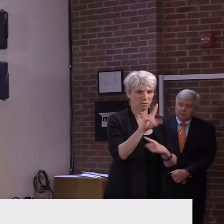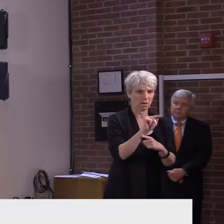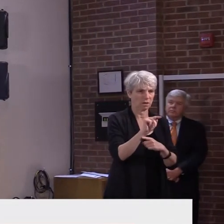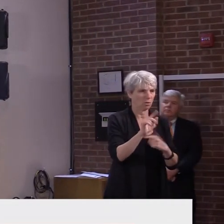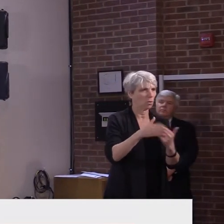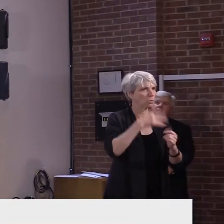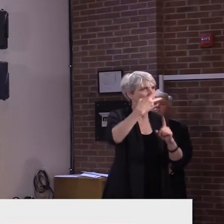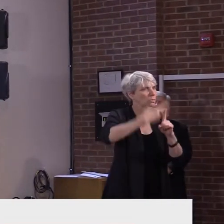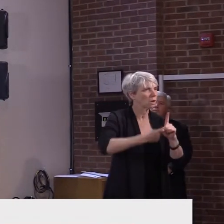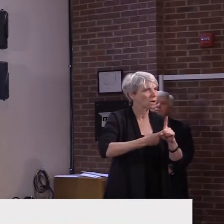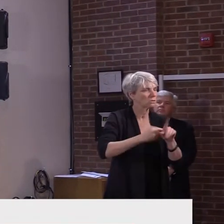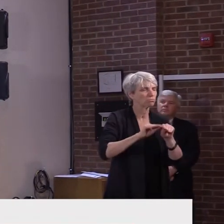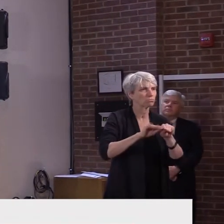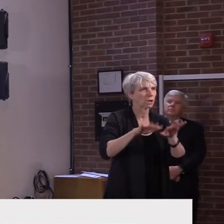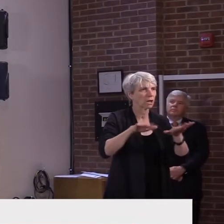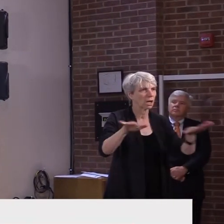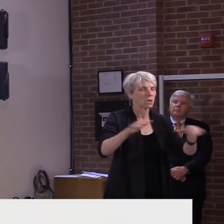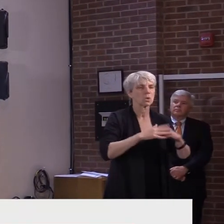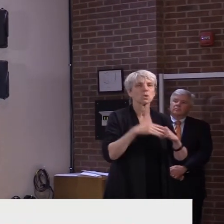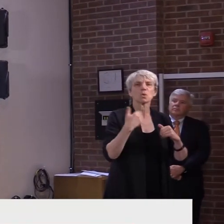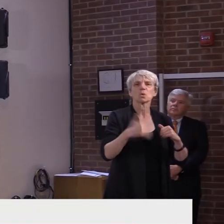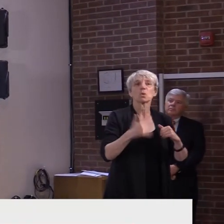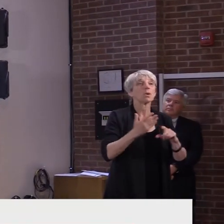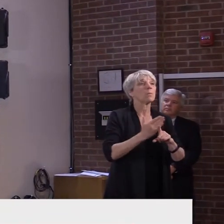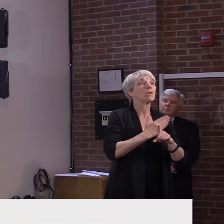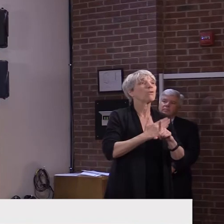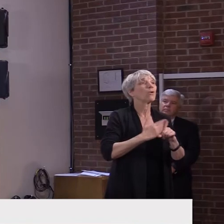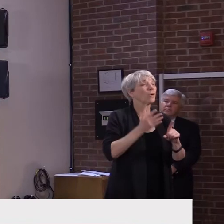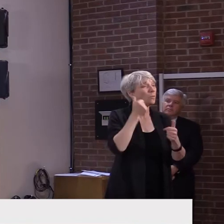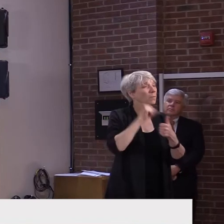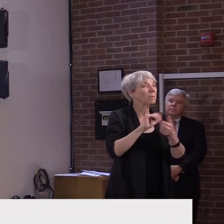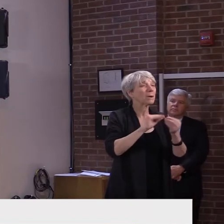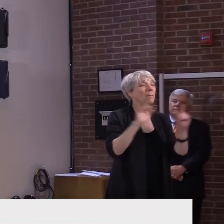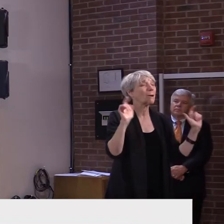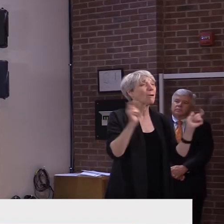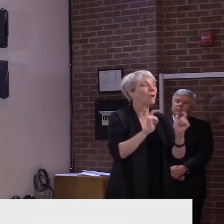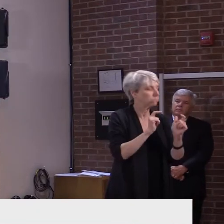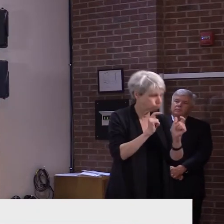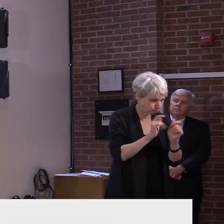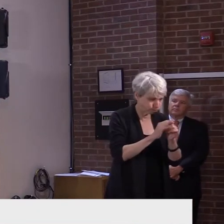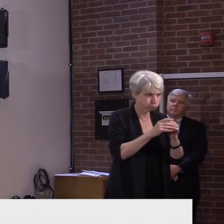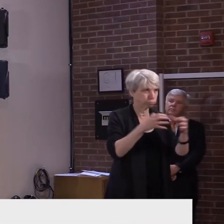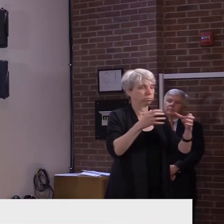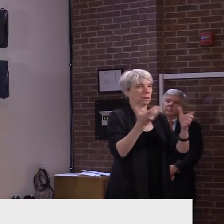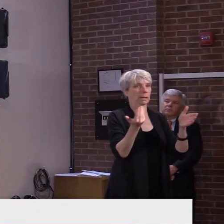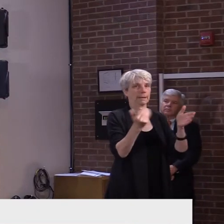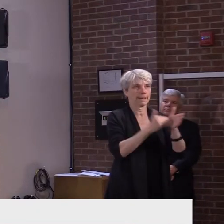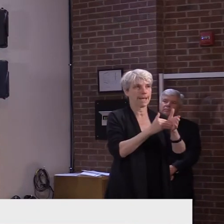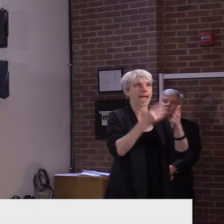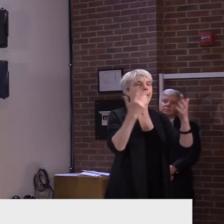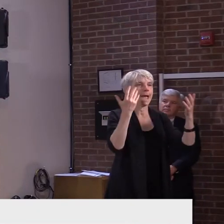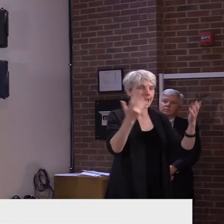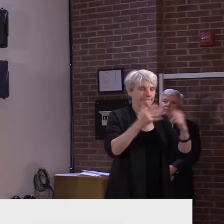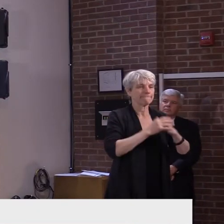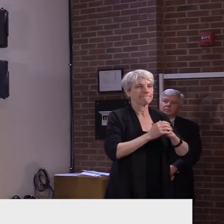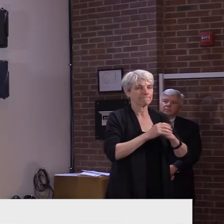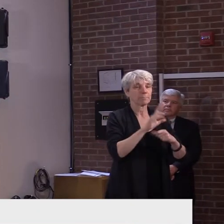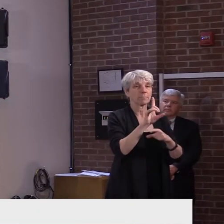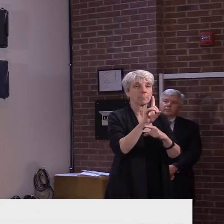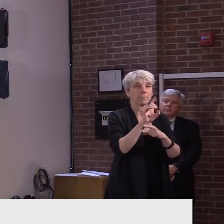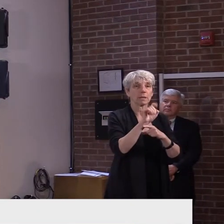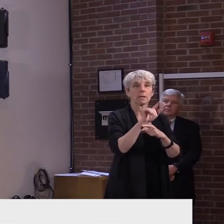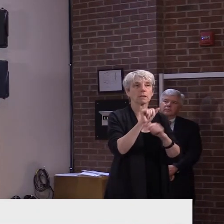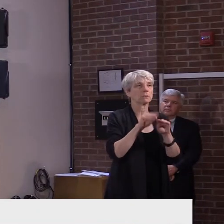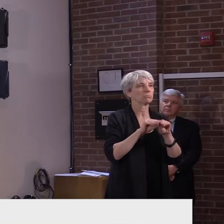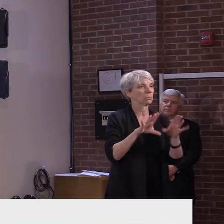now, changing the COVID-19 landscape for us once again. Delta is more contagious, which